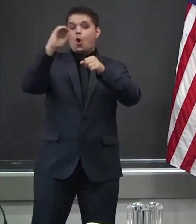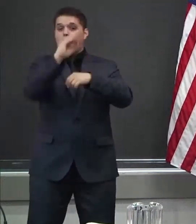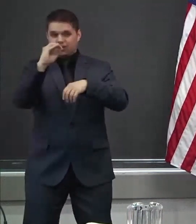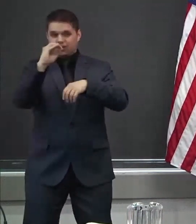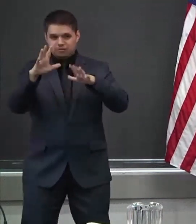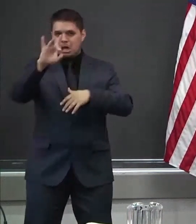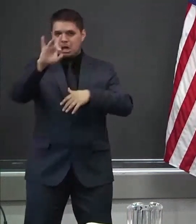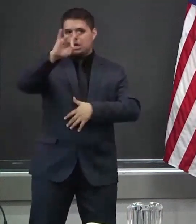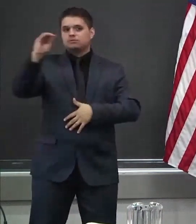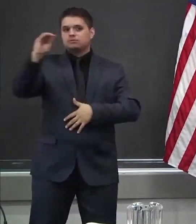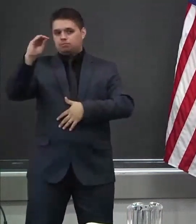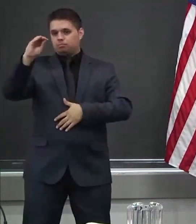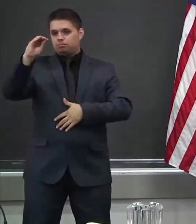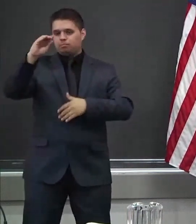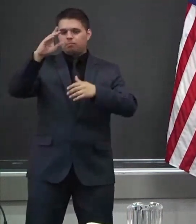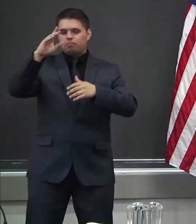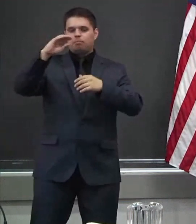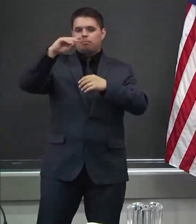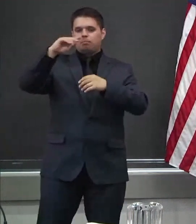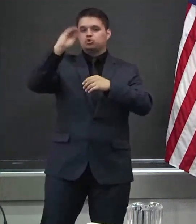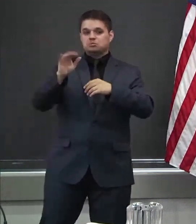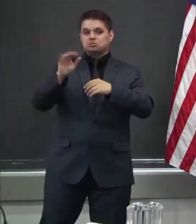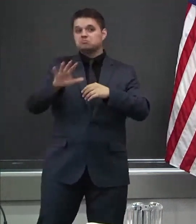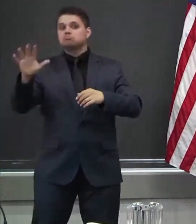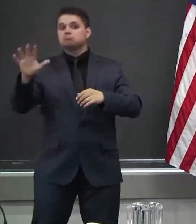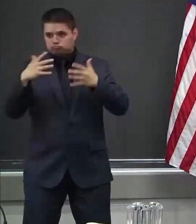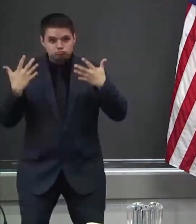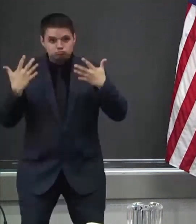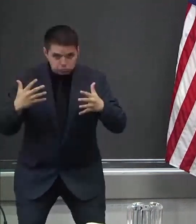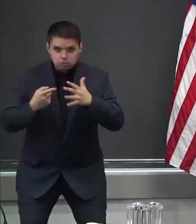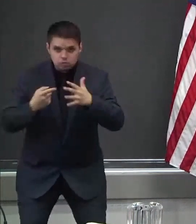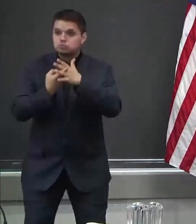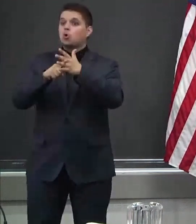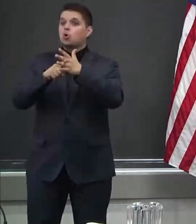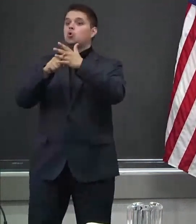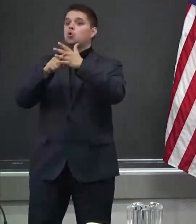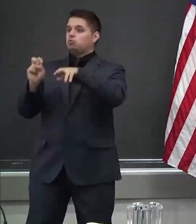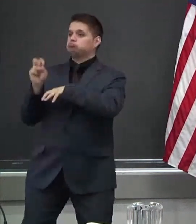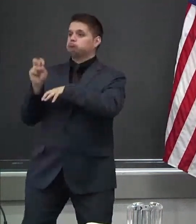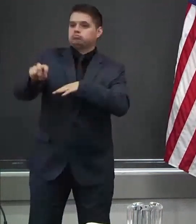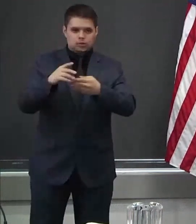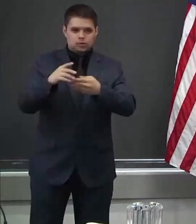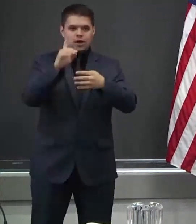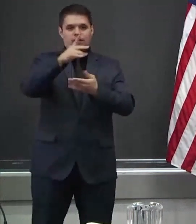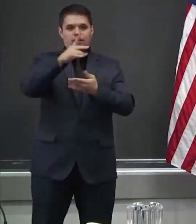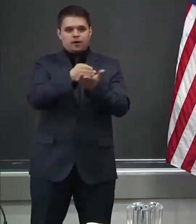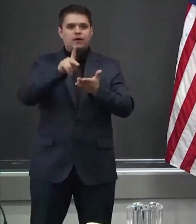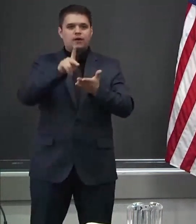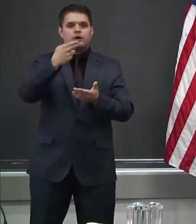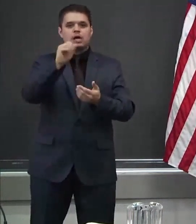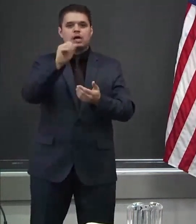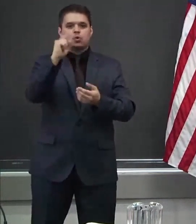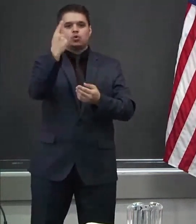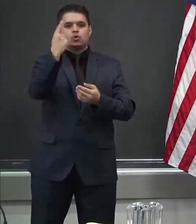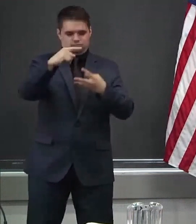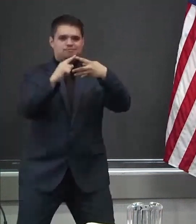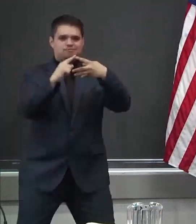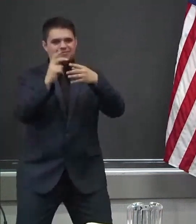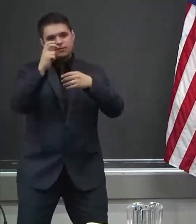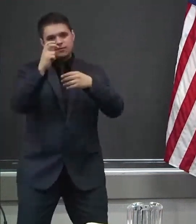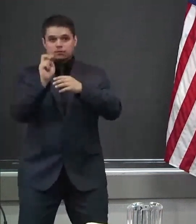population, are in Phase 1 of our Safe and Strong Oregon reopening plan. Dr.